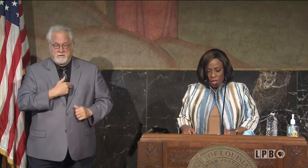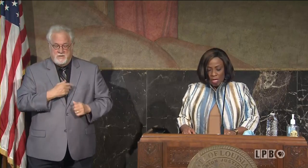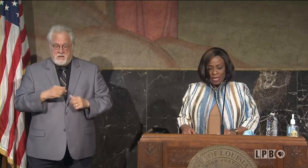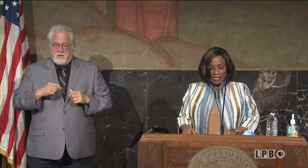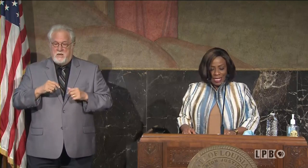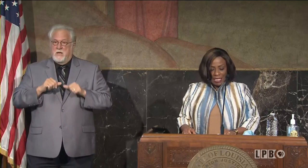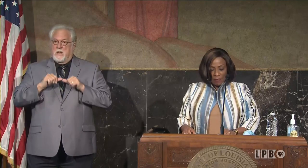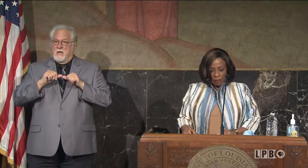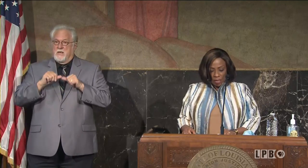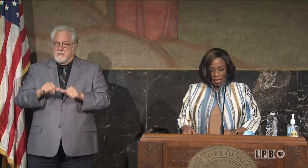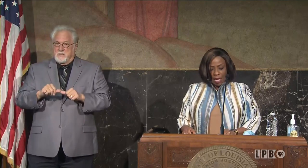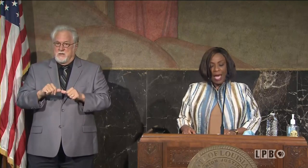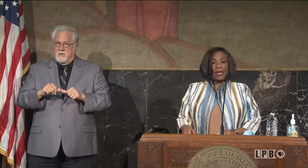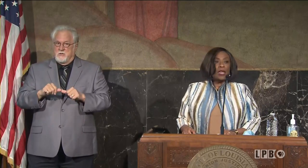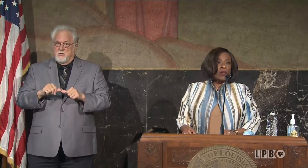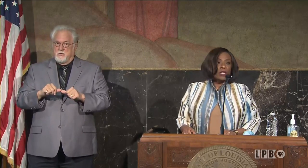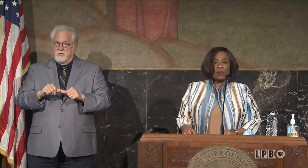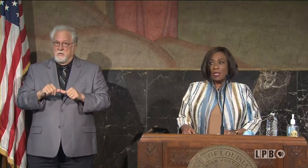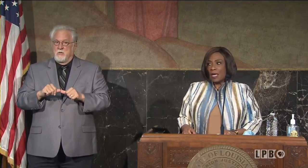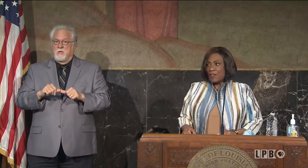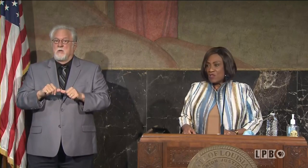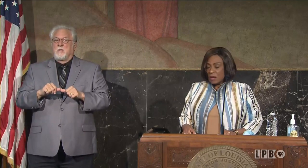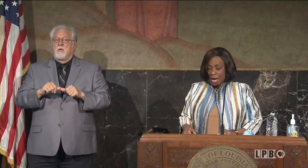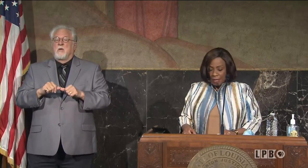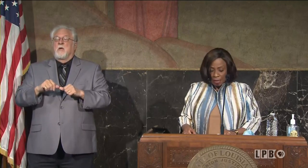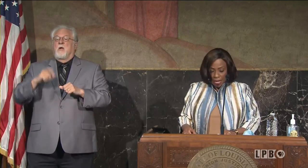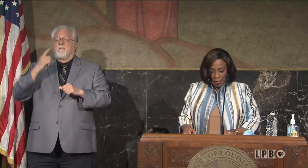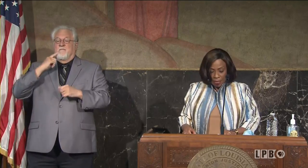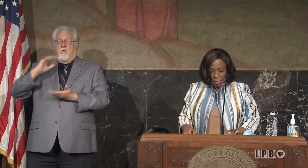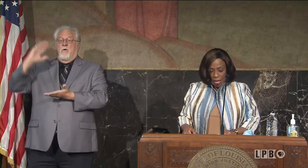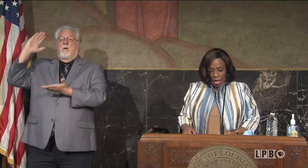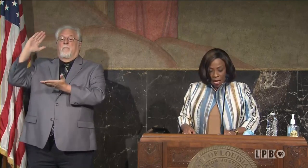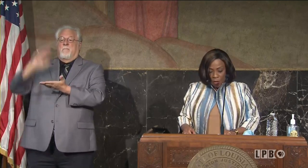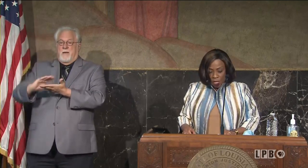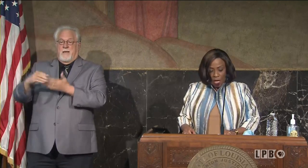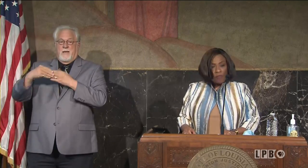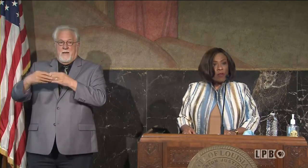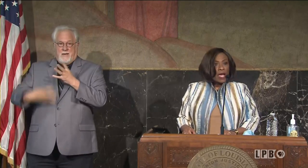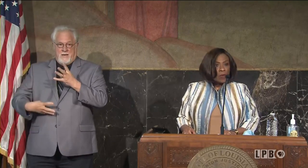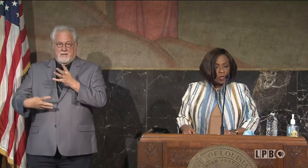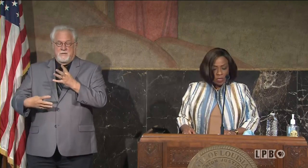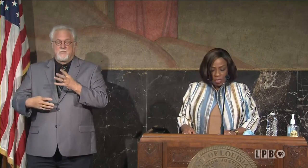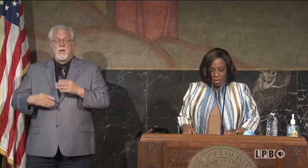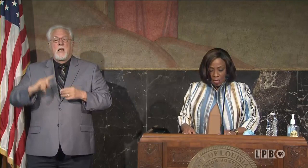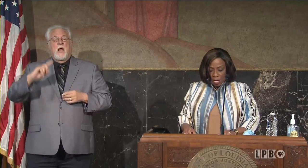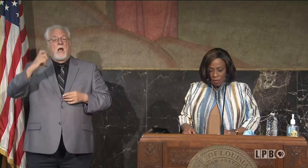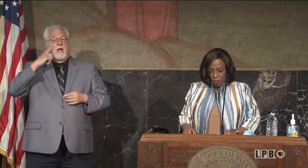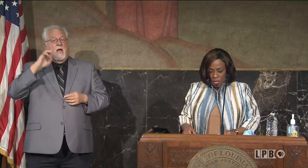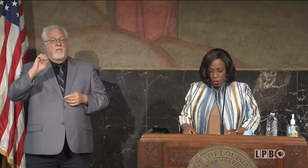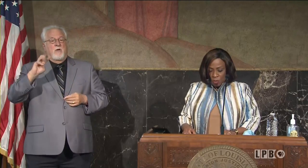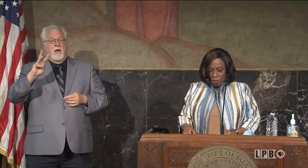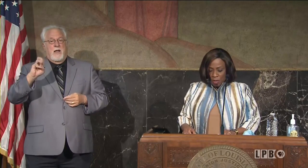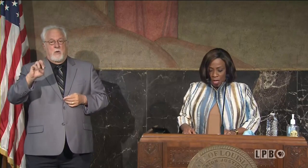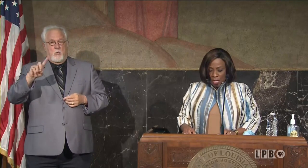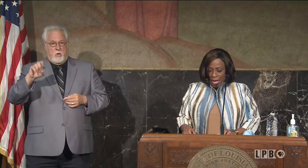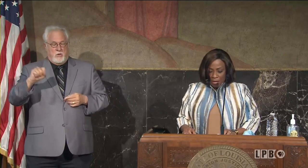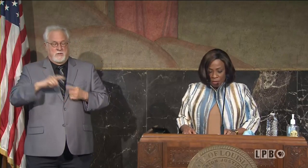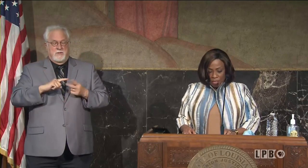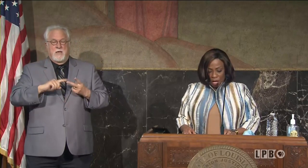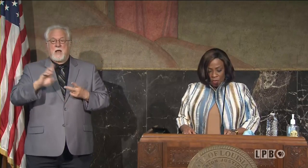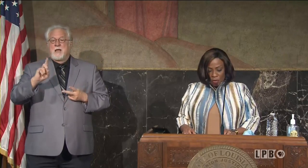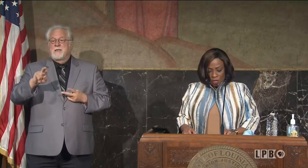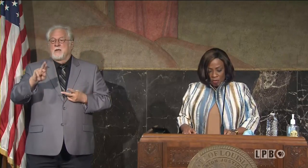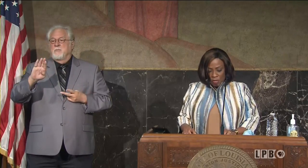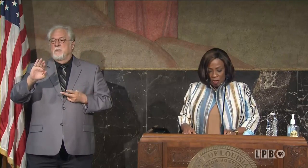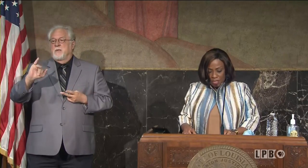continue intensively adhering to mitigation guidelines. I know that Governor Edwards, Dr. Bu, and